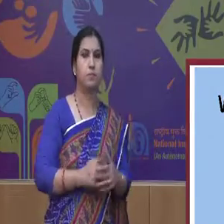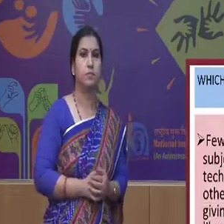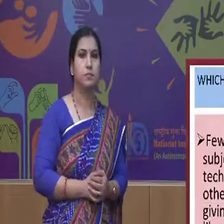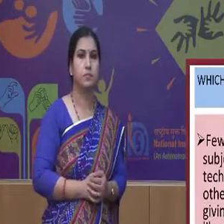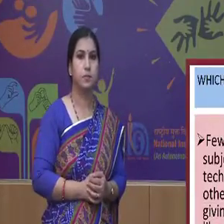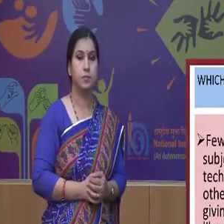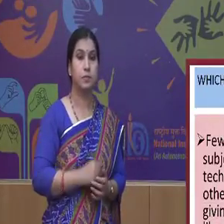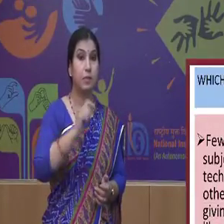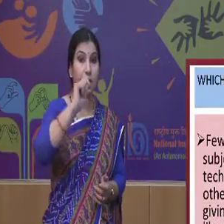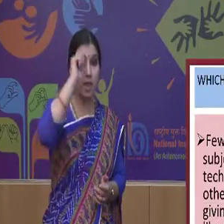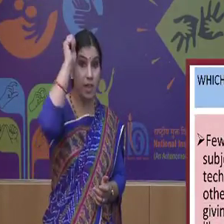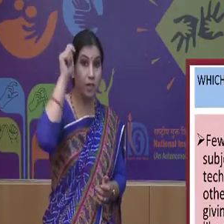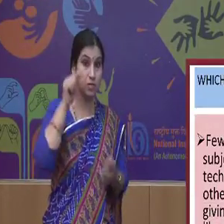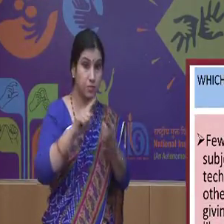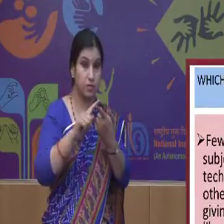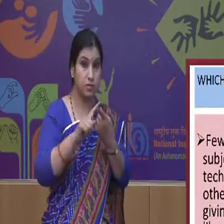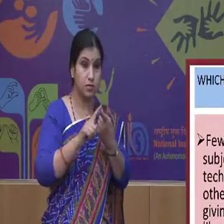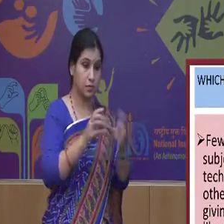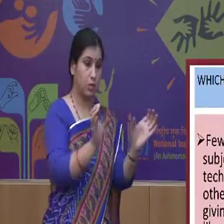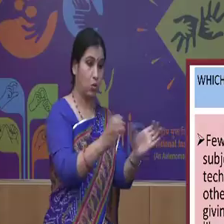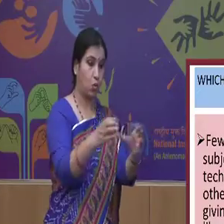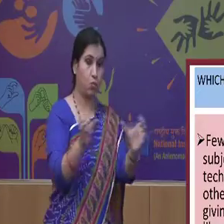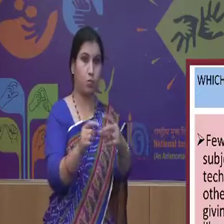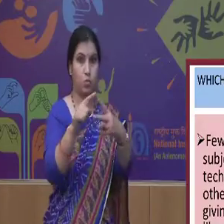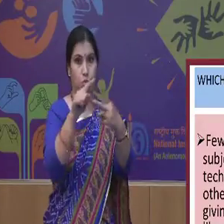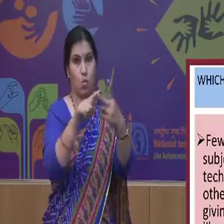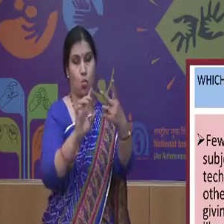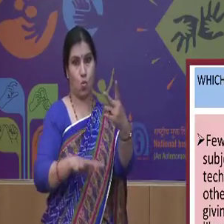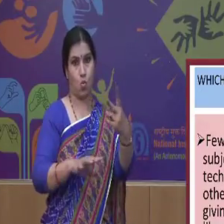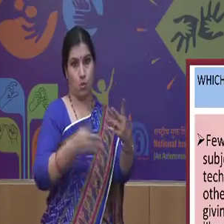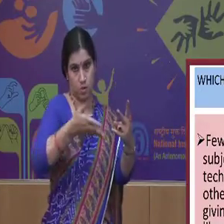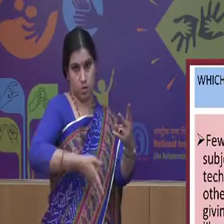The English were divided into two groups on this topic.